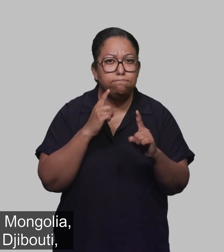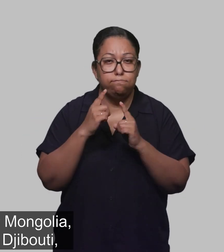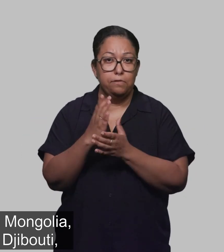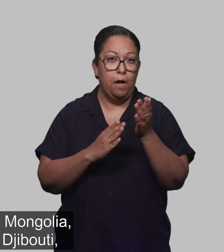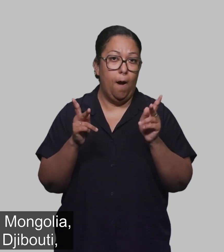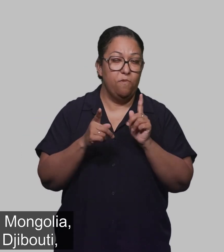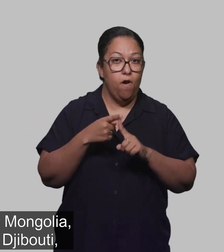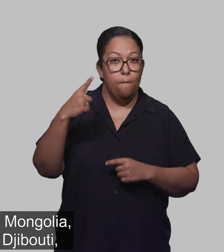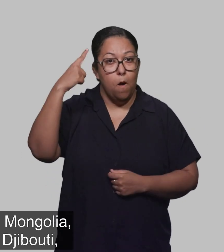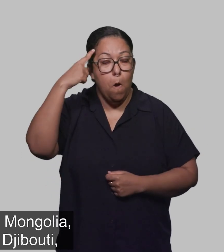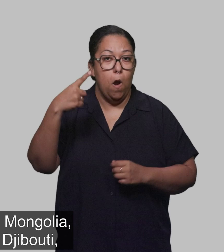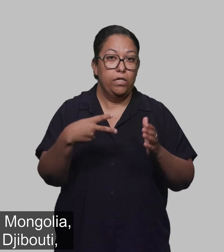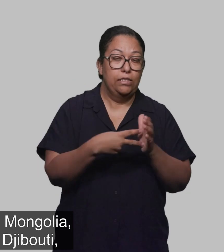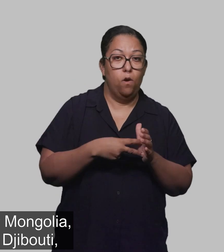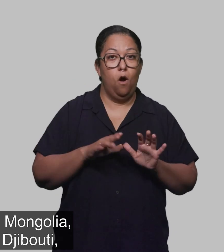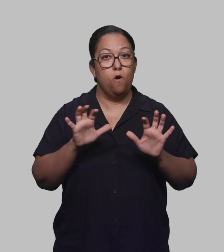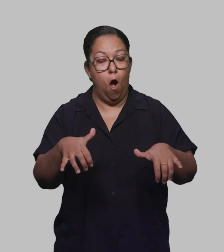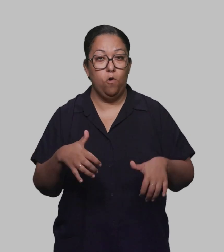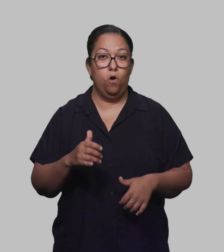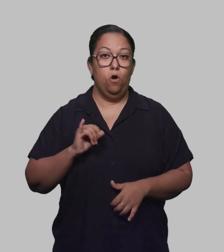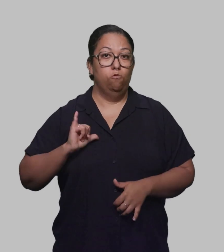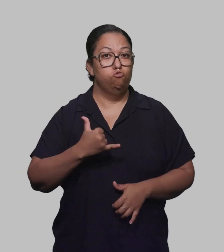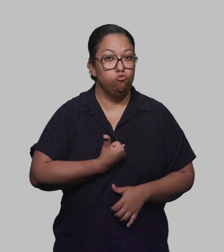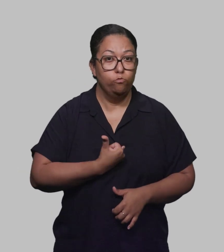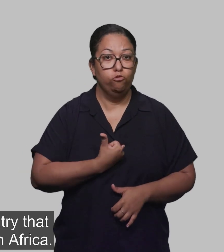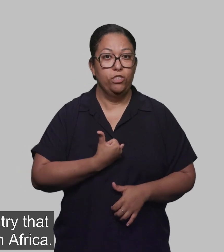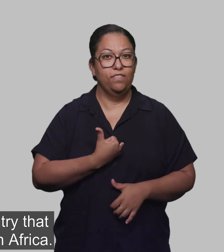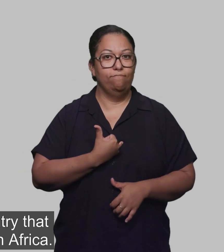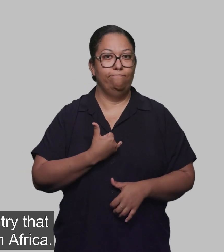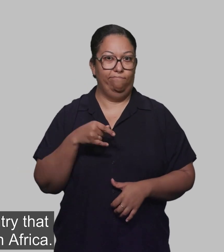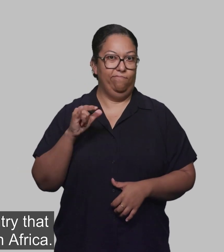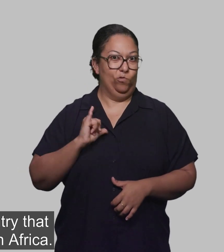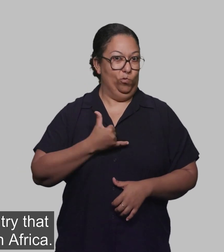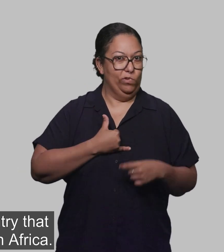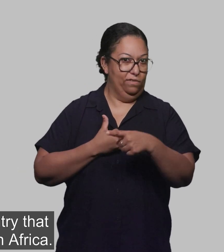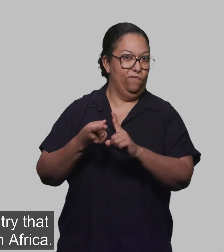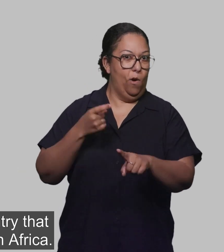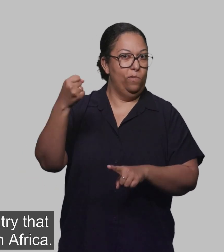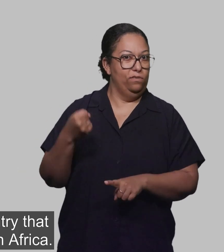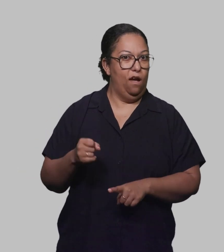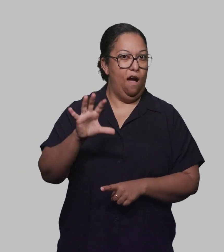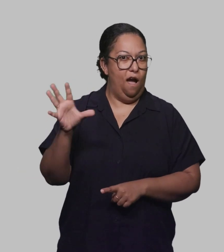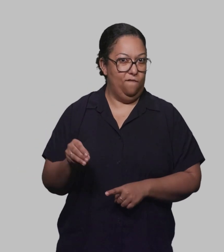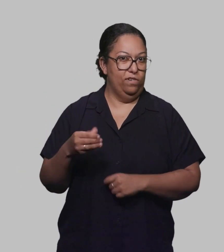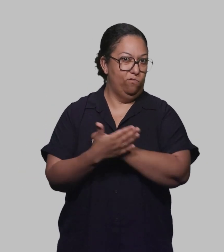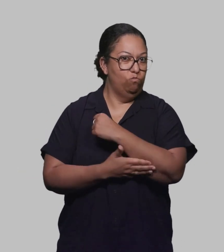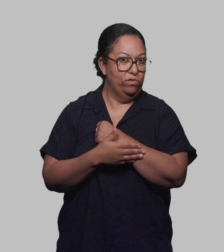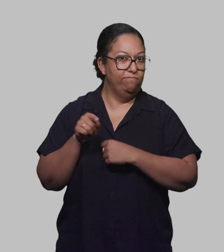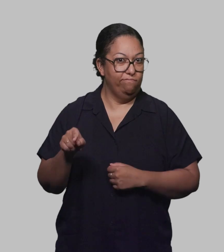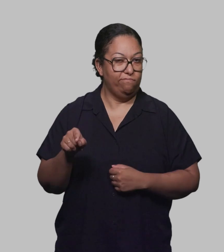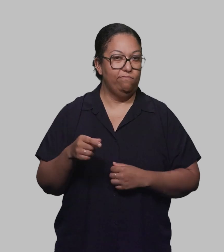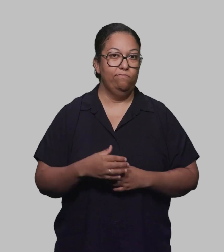Mongolia, Syria, Congo, Djibouti, that's a country that is in Southern Africa.